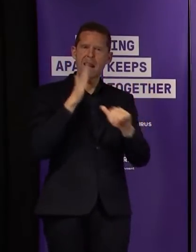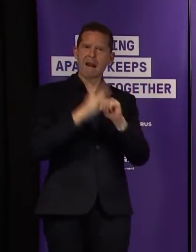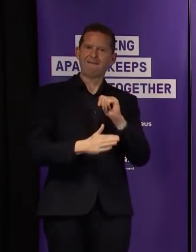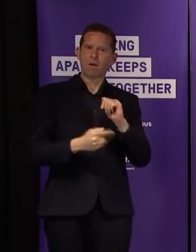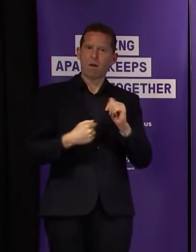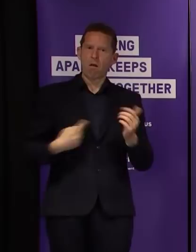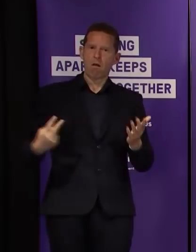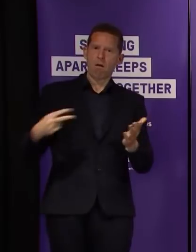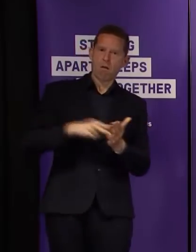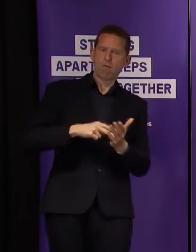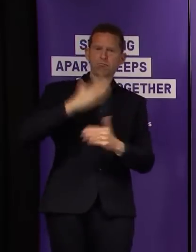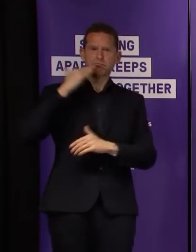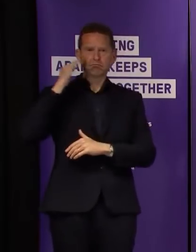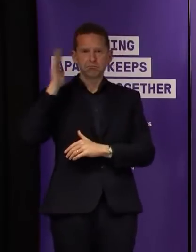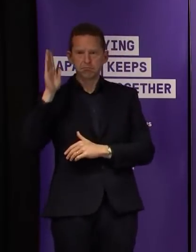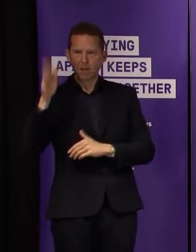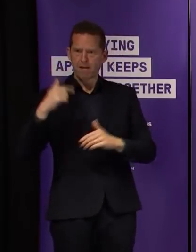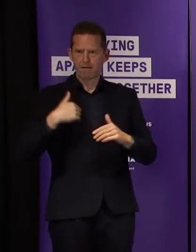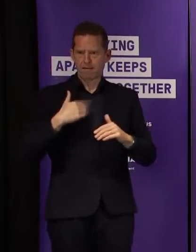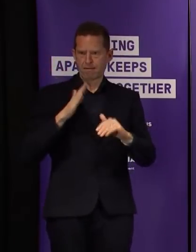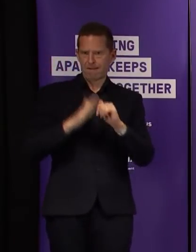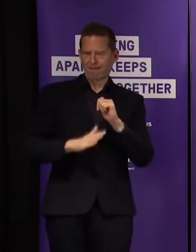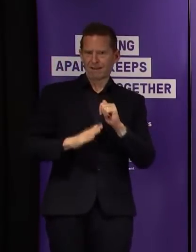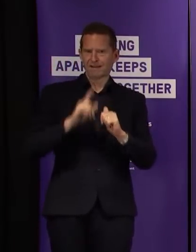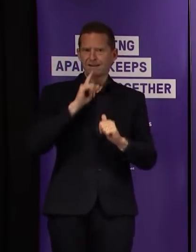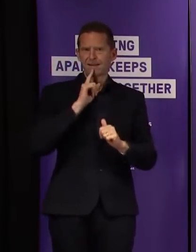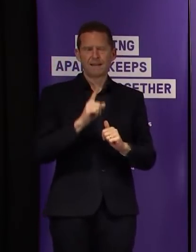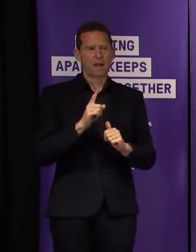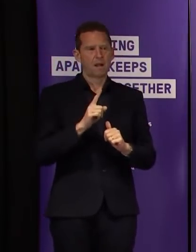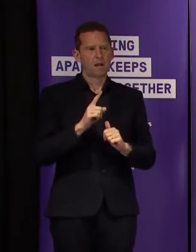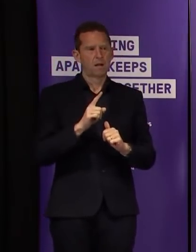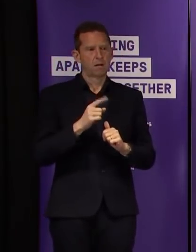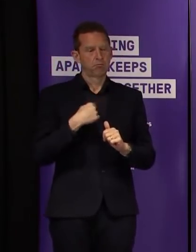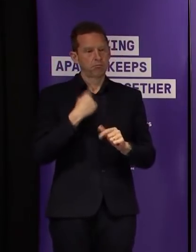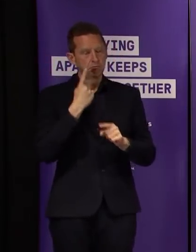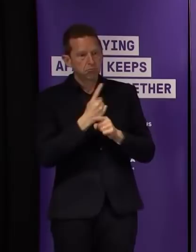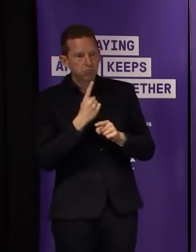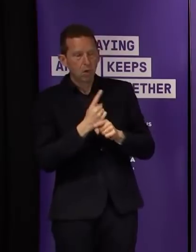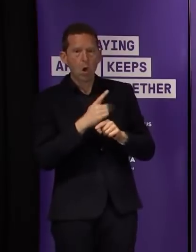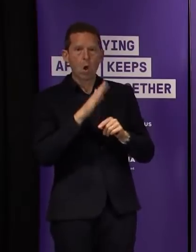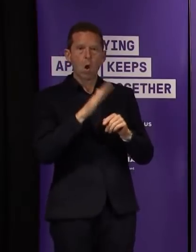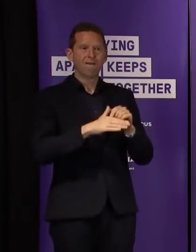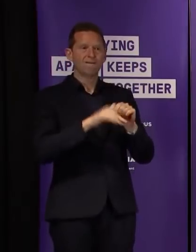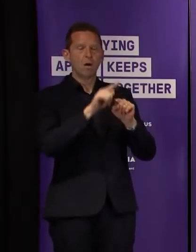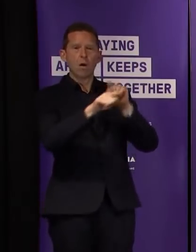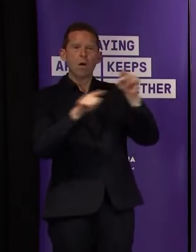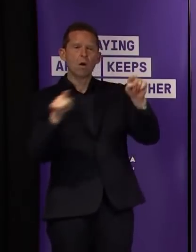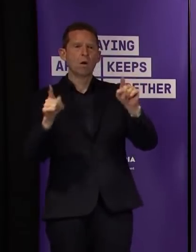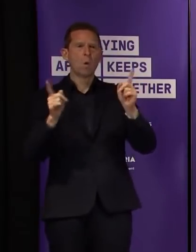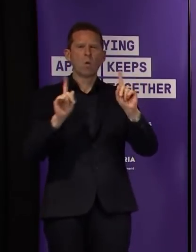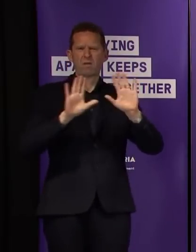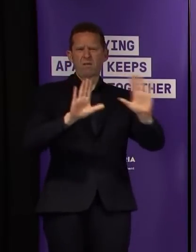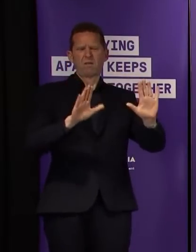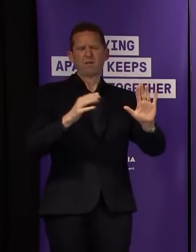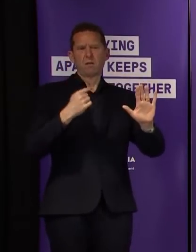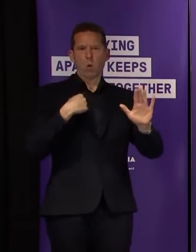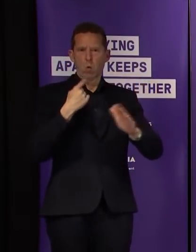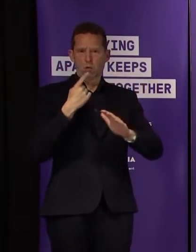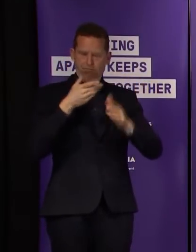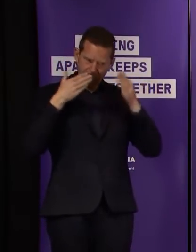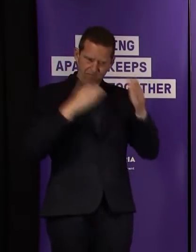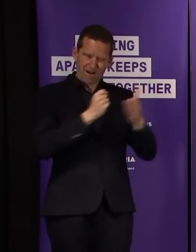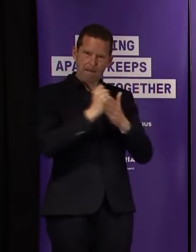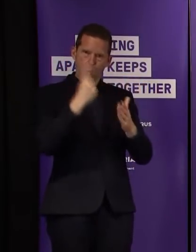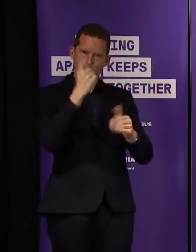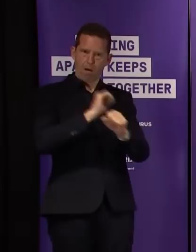here, nor will I ever stand here to be a commentator on people that are not relevant to the work that I'm doing. We've got a job to do here, and we've got